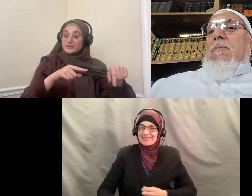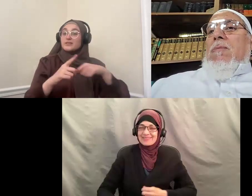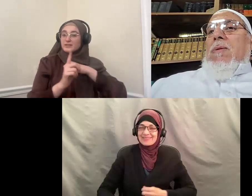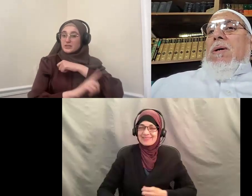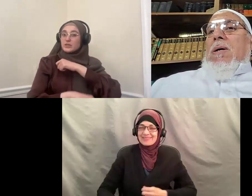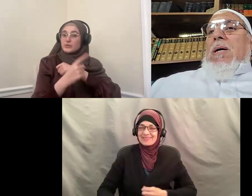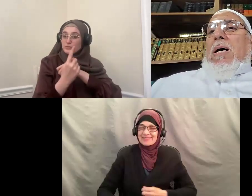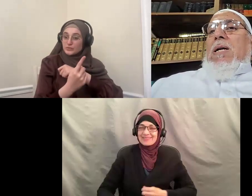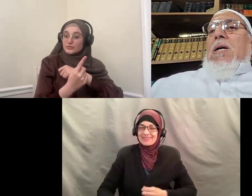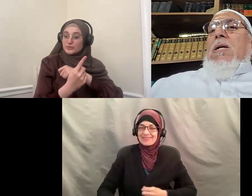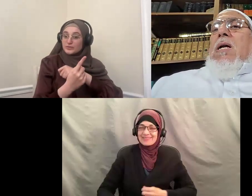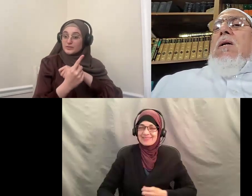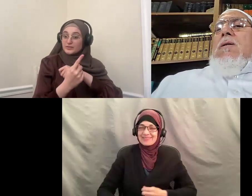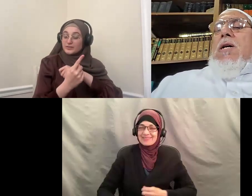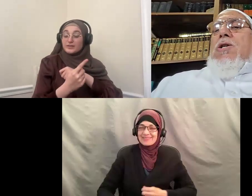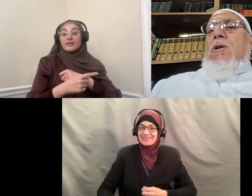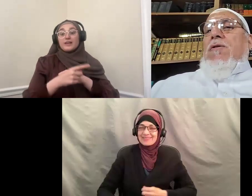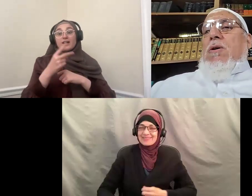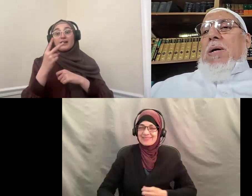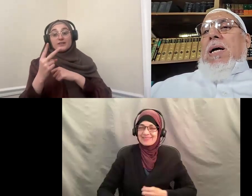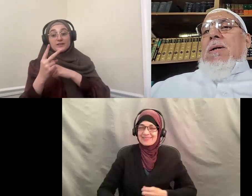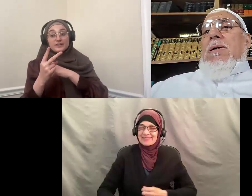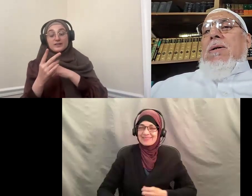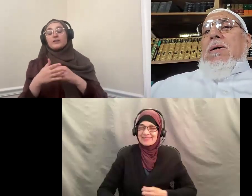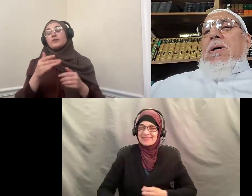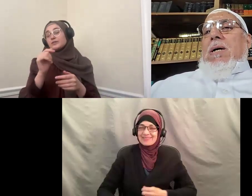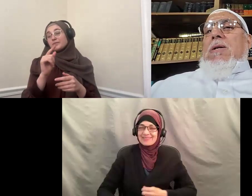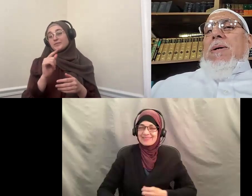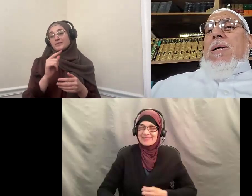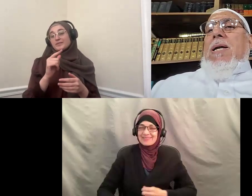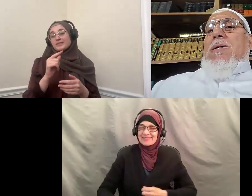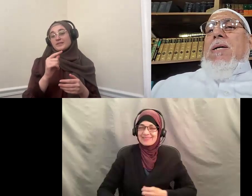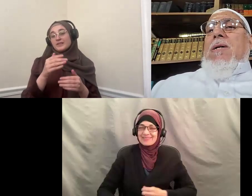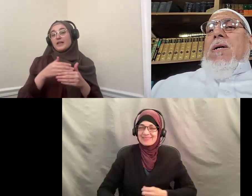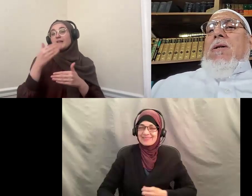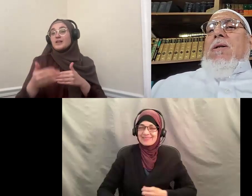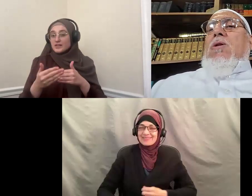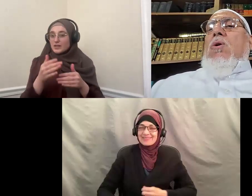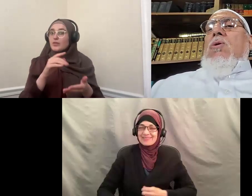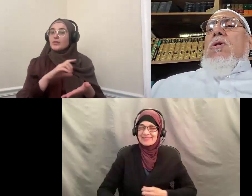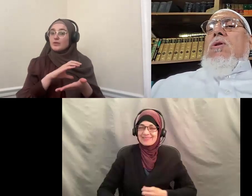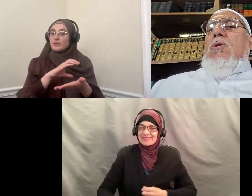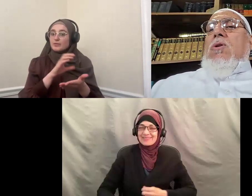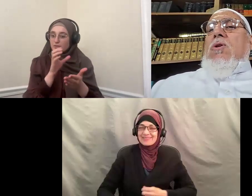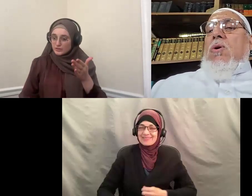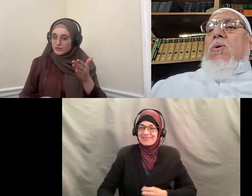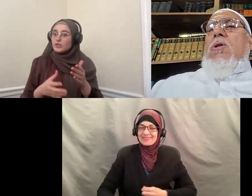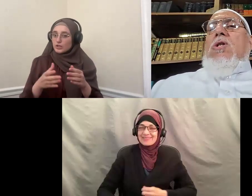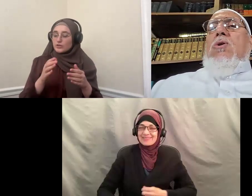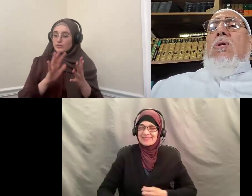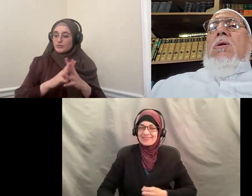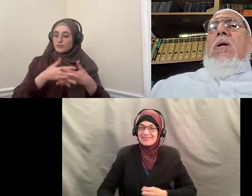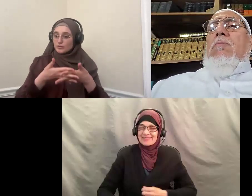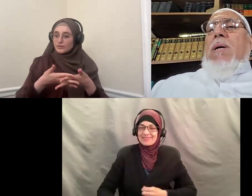them. And in another section of the Quran, Allah subhanahu wa ta'ala says that